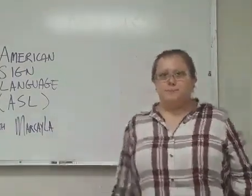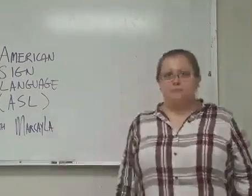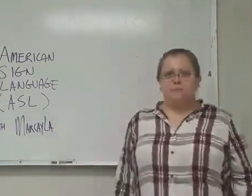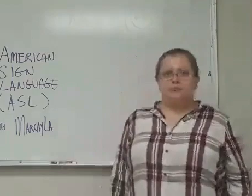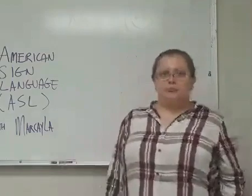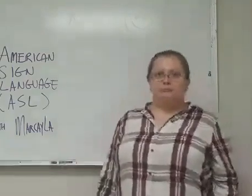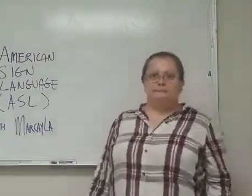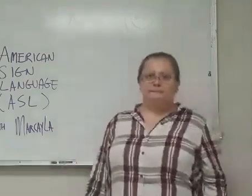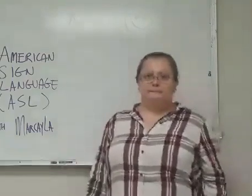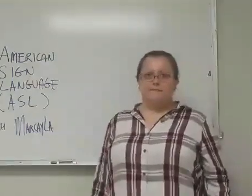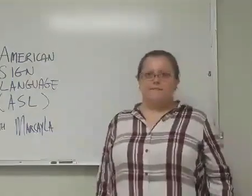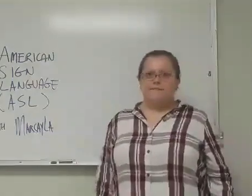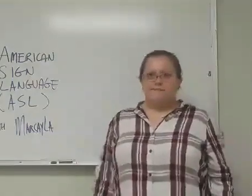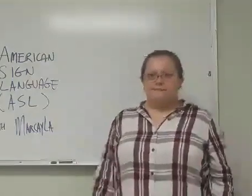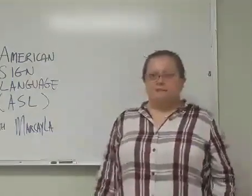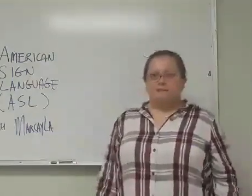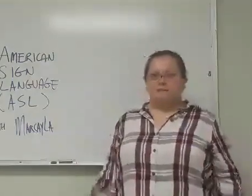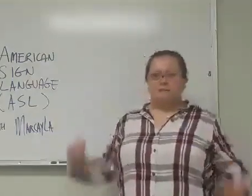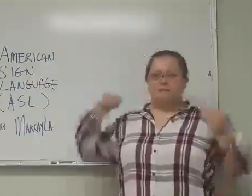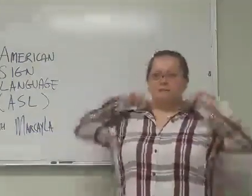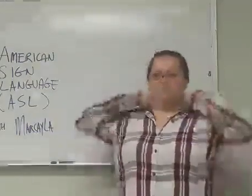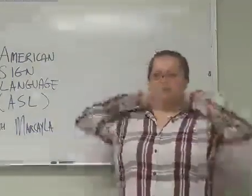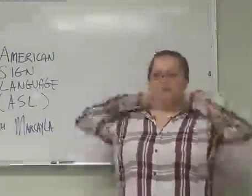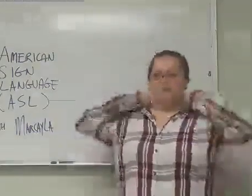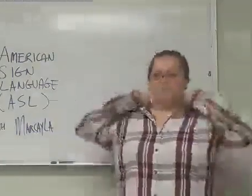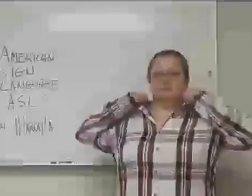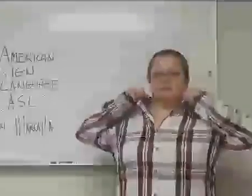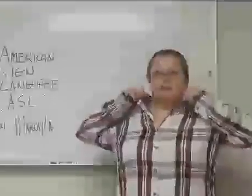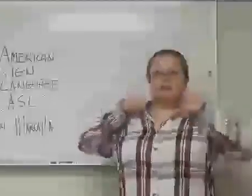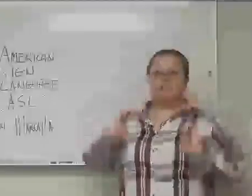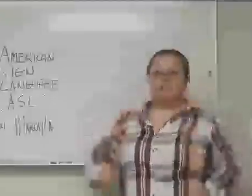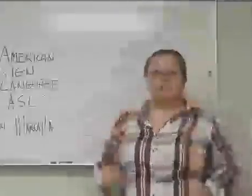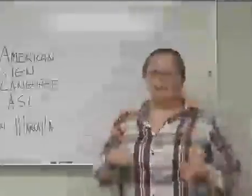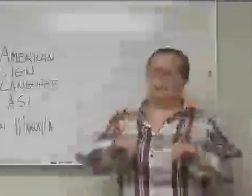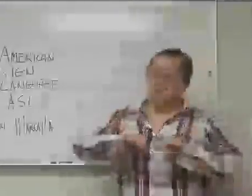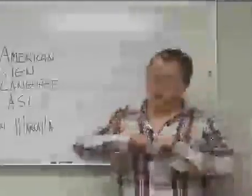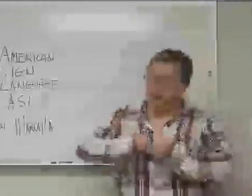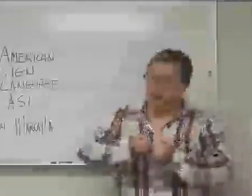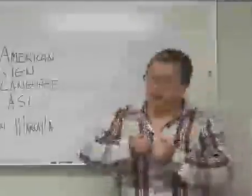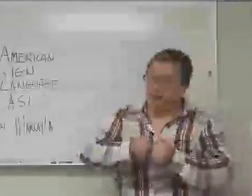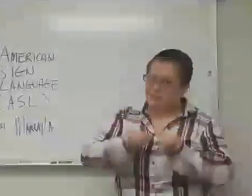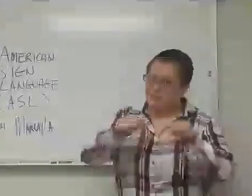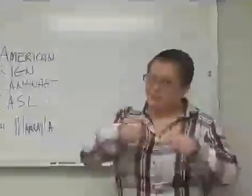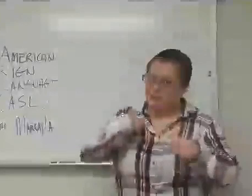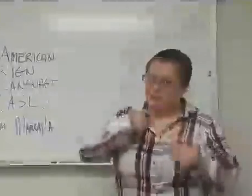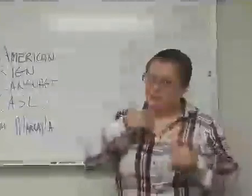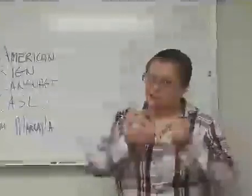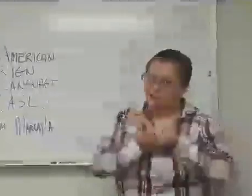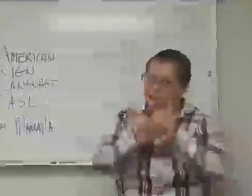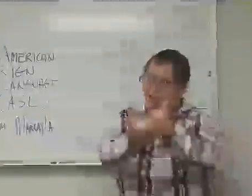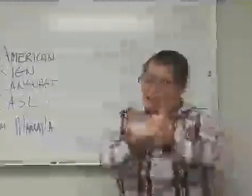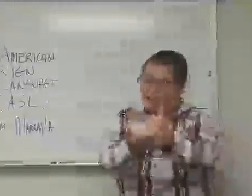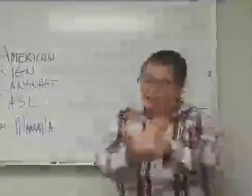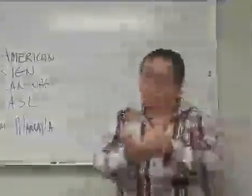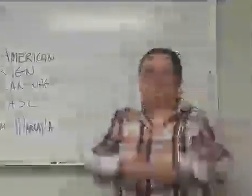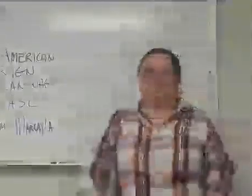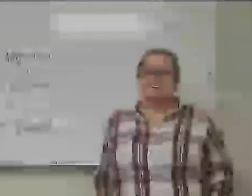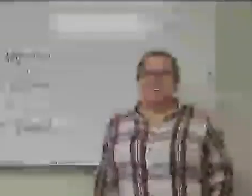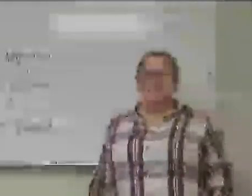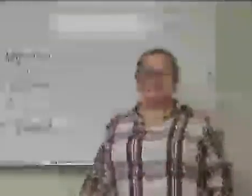So one more time, a happy how can I help you looks like how can I help you?